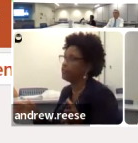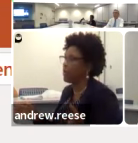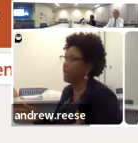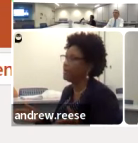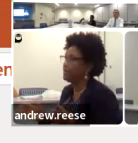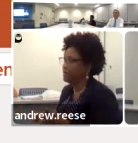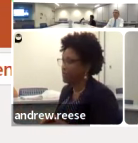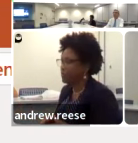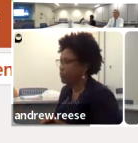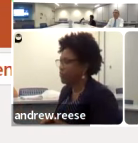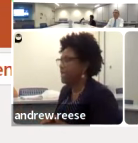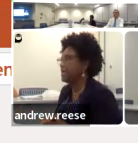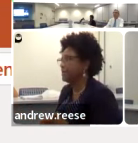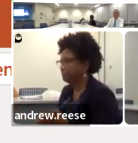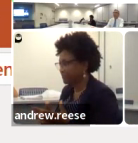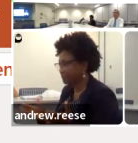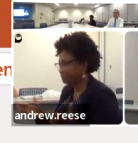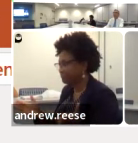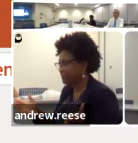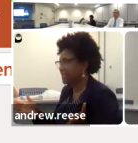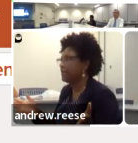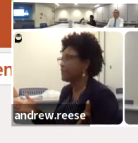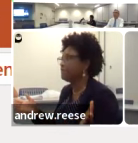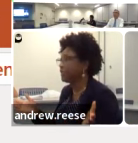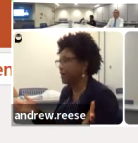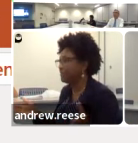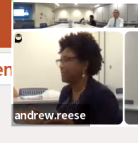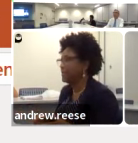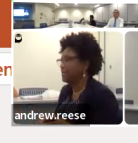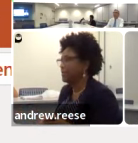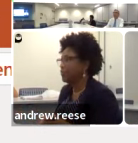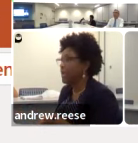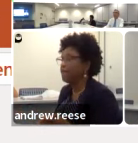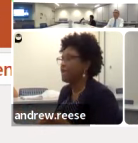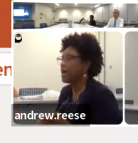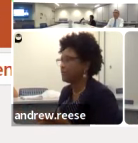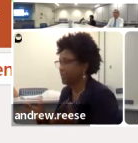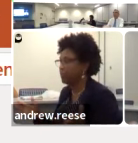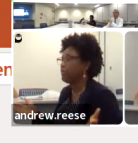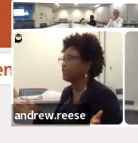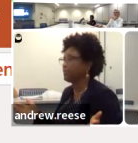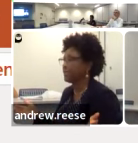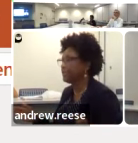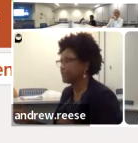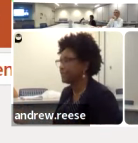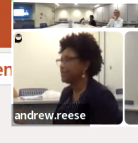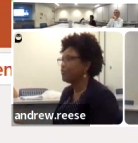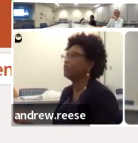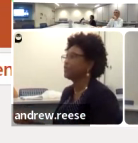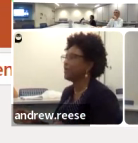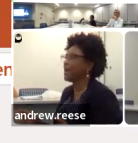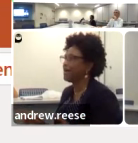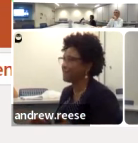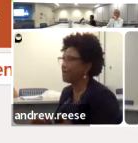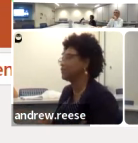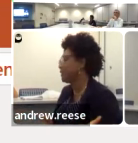the stage where we are looking for jobs. We have in-house employment specialists. We